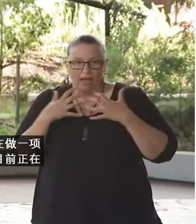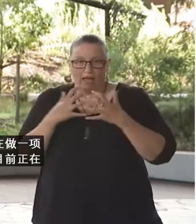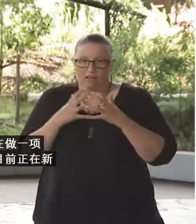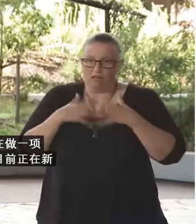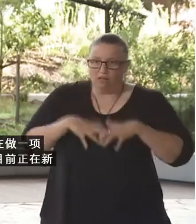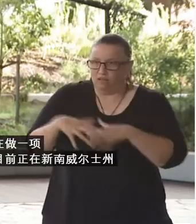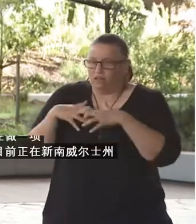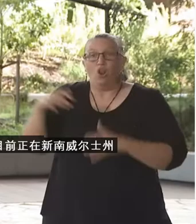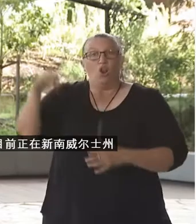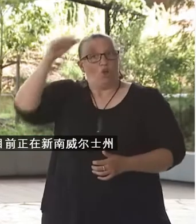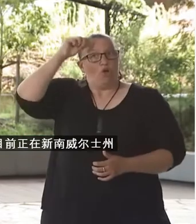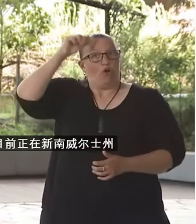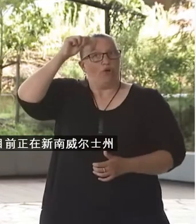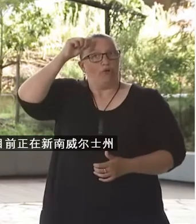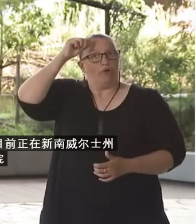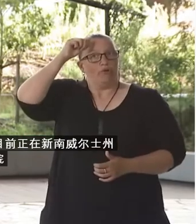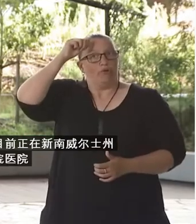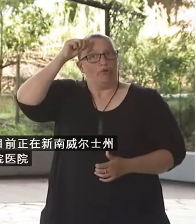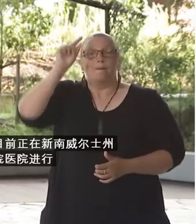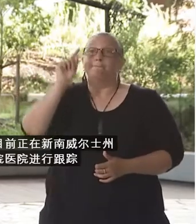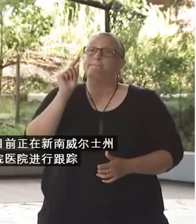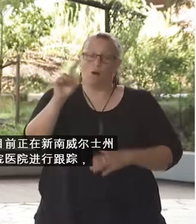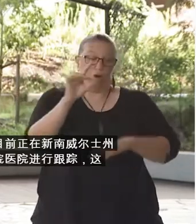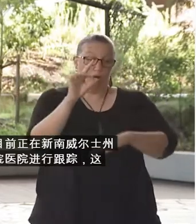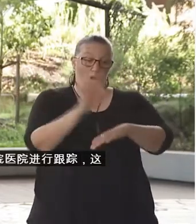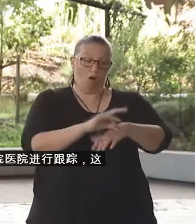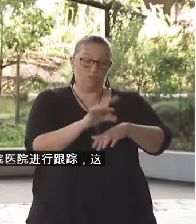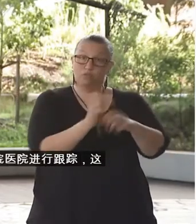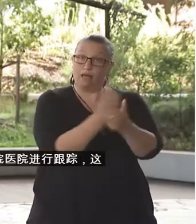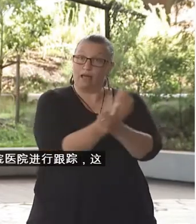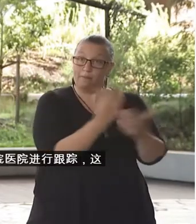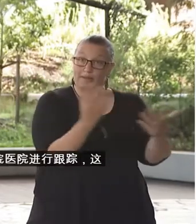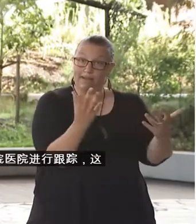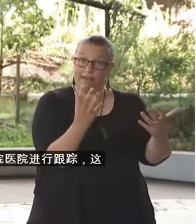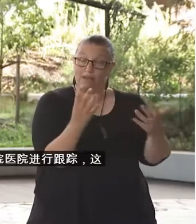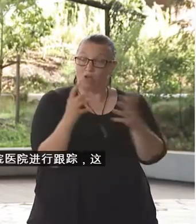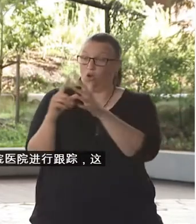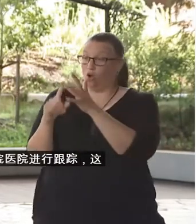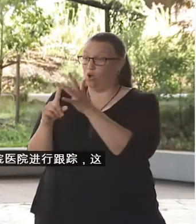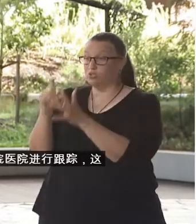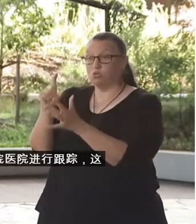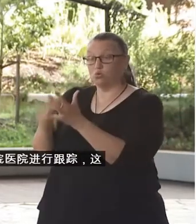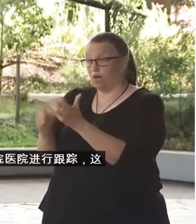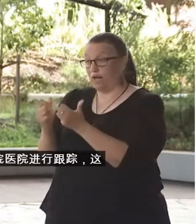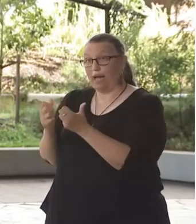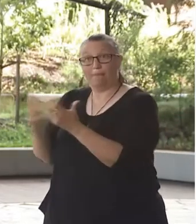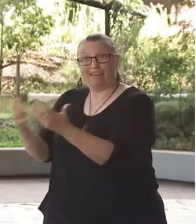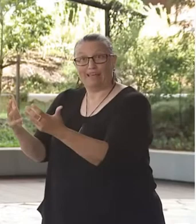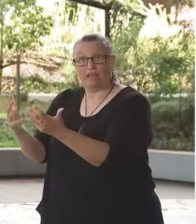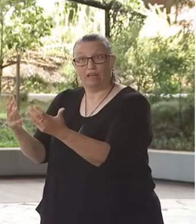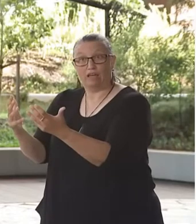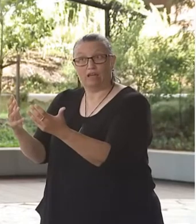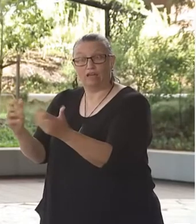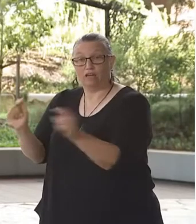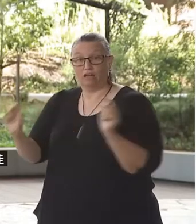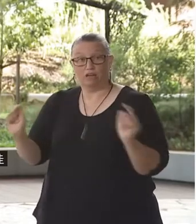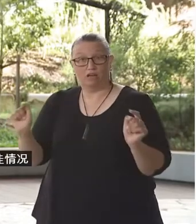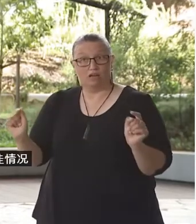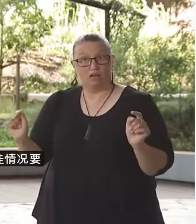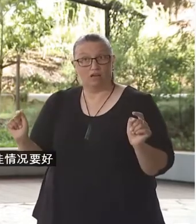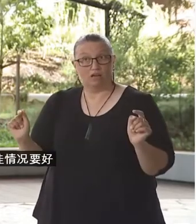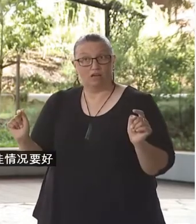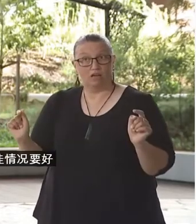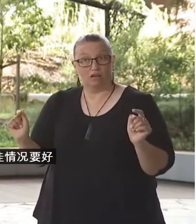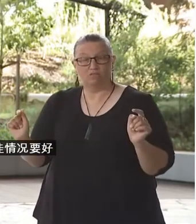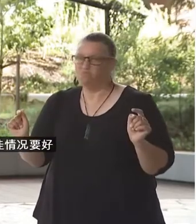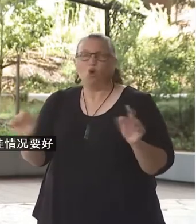are currently tracking at both an ICU and hospitalisation rate here in New South Wales better than the best case